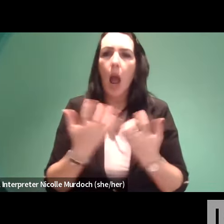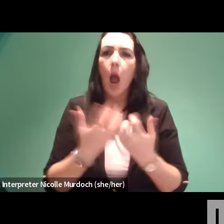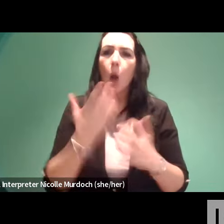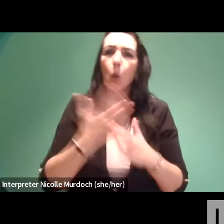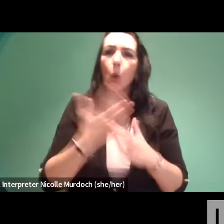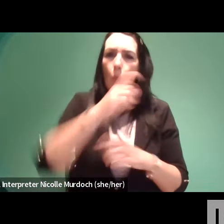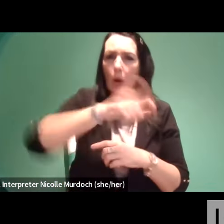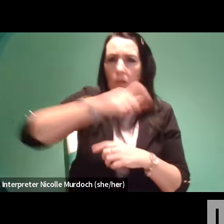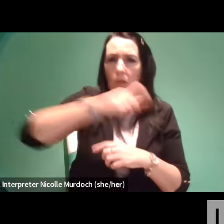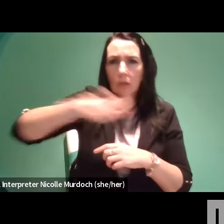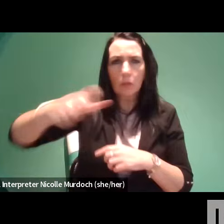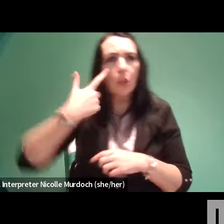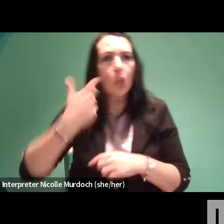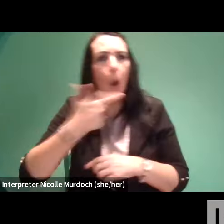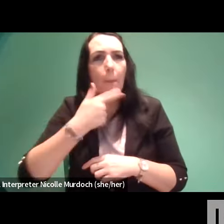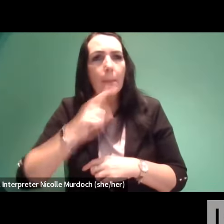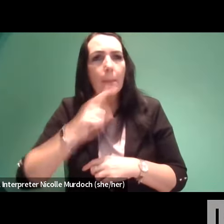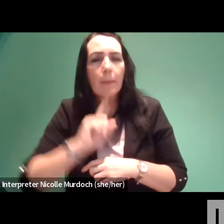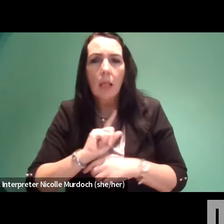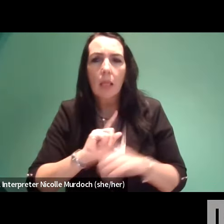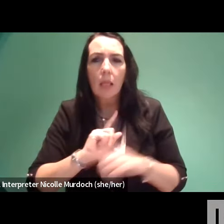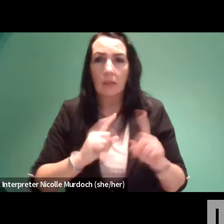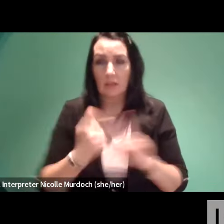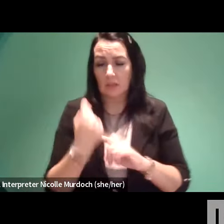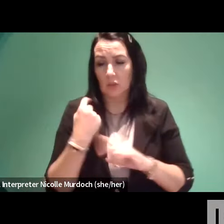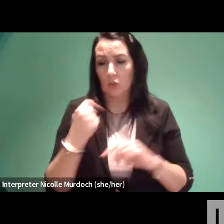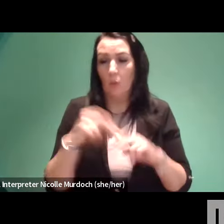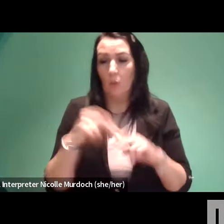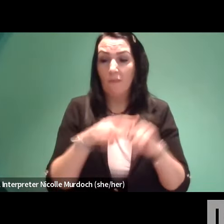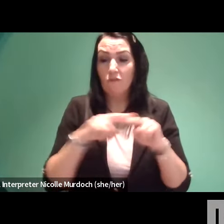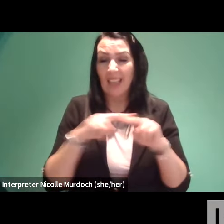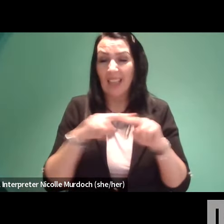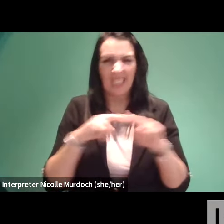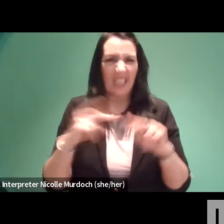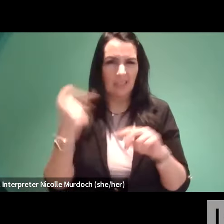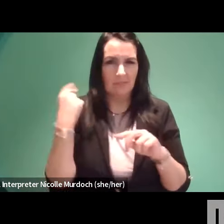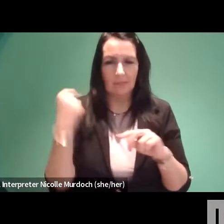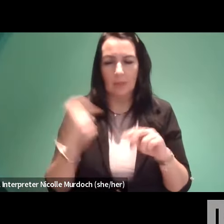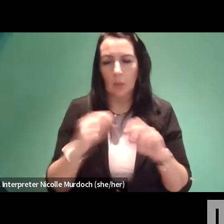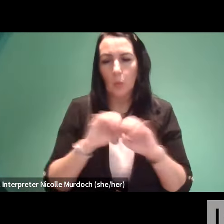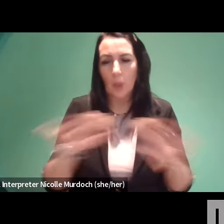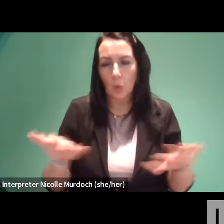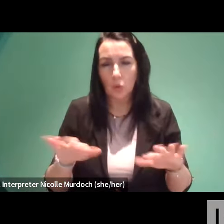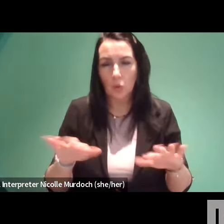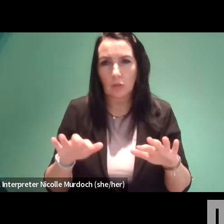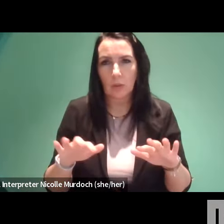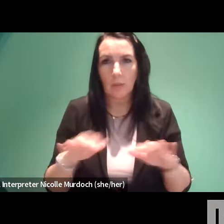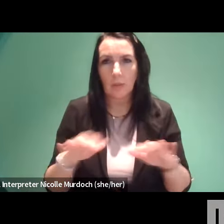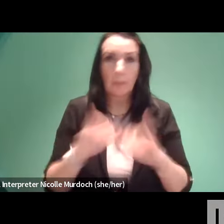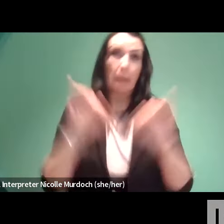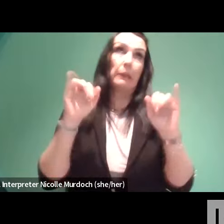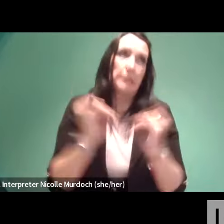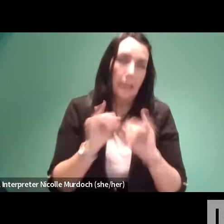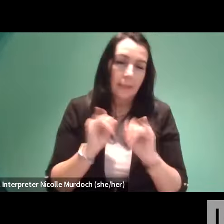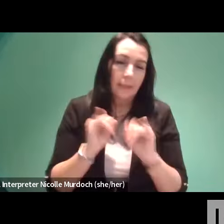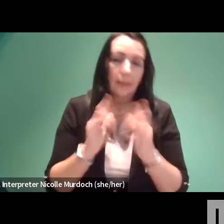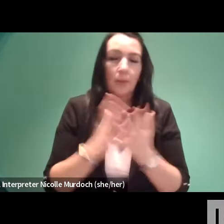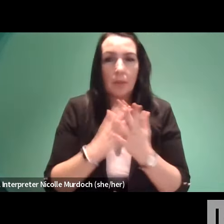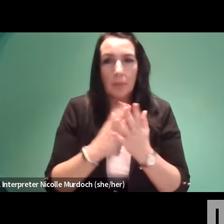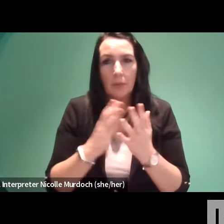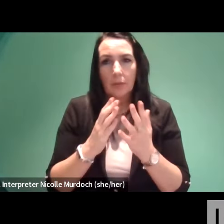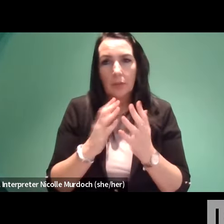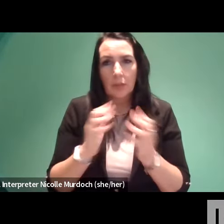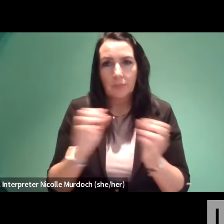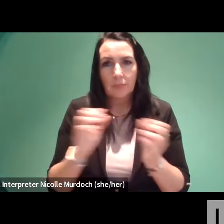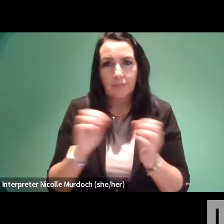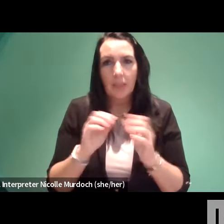to do this in new ways. So Friday we launched this may be a spectacular disaster, but so we launched Generation Earthshot